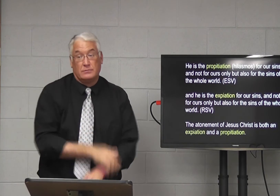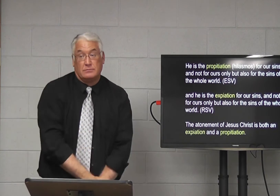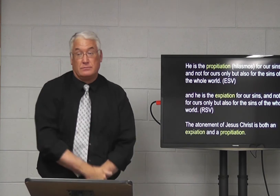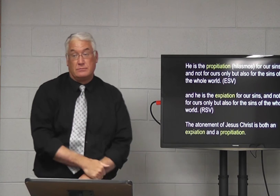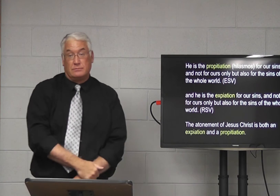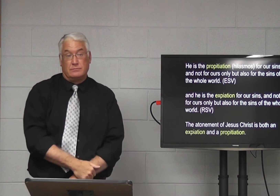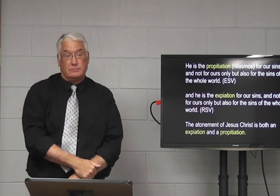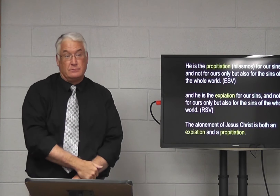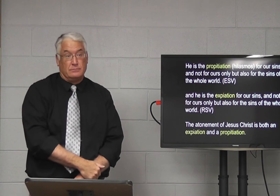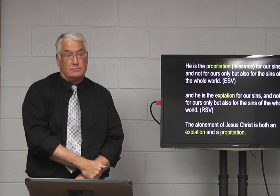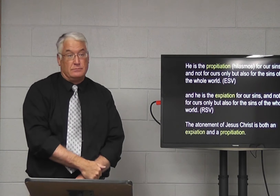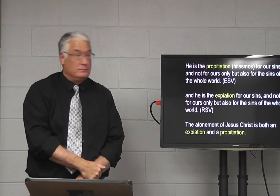Both are right.